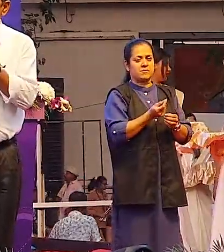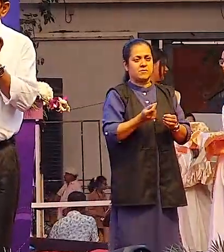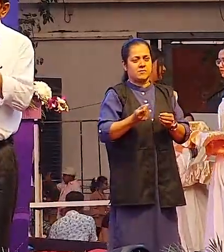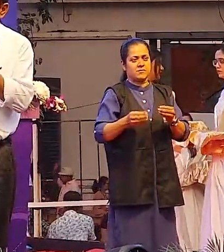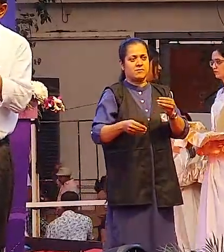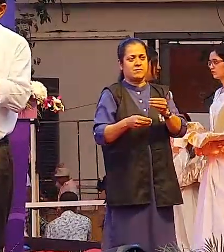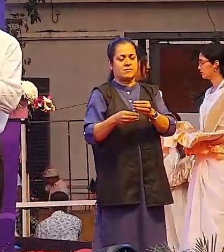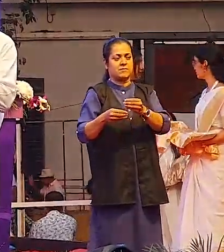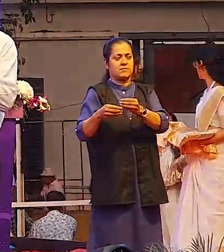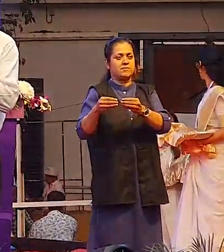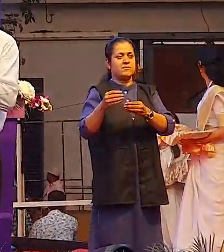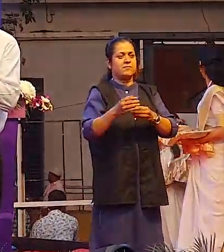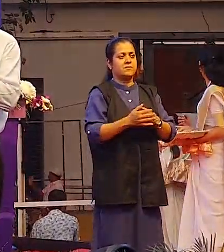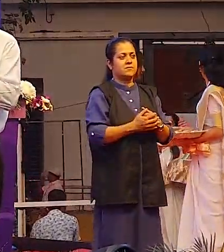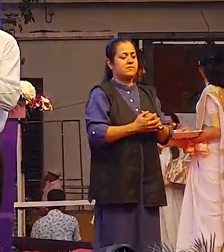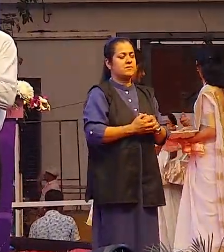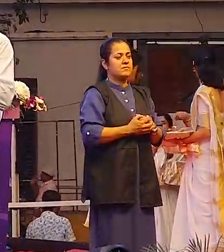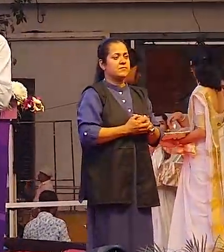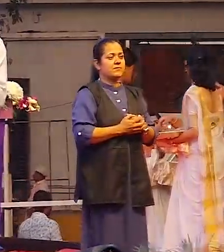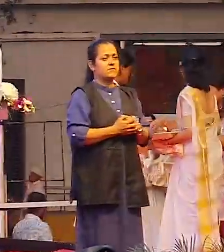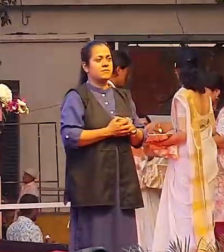lamp.